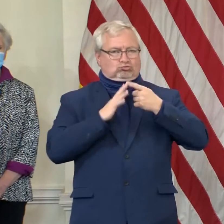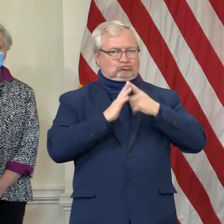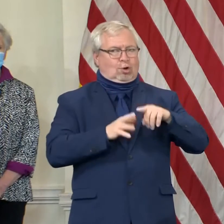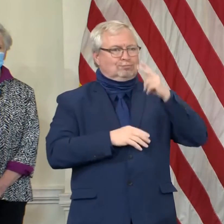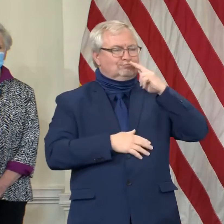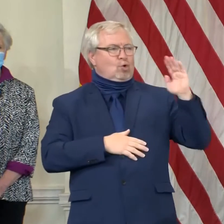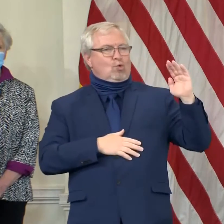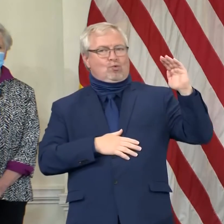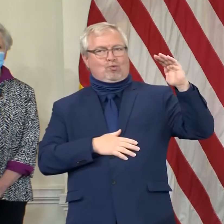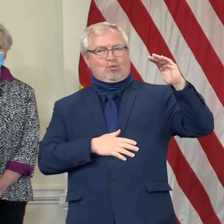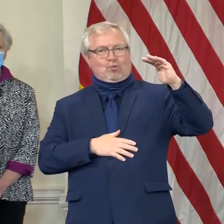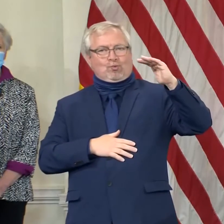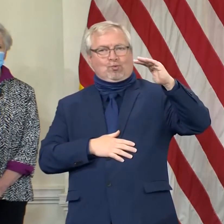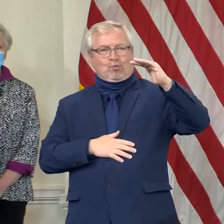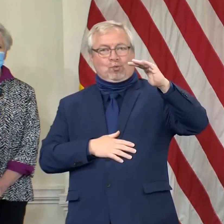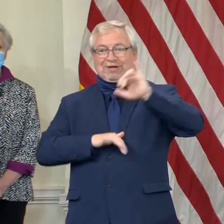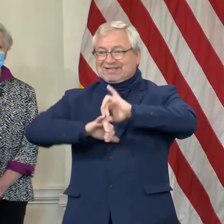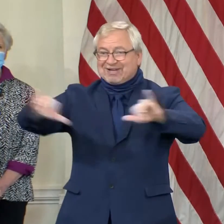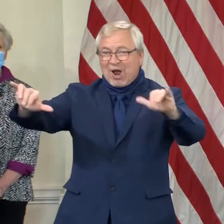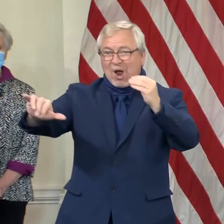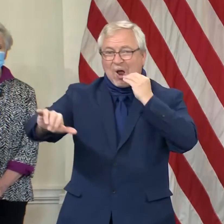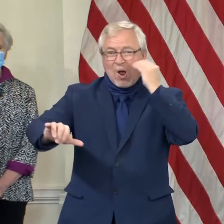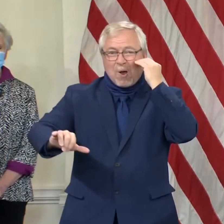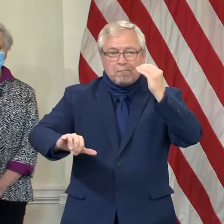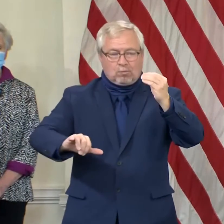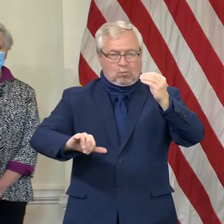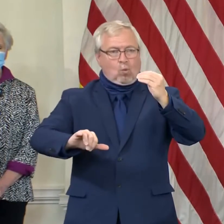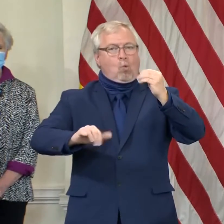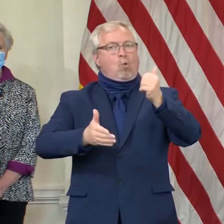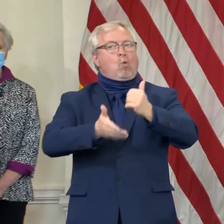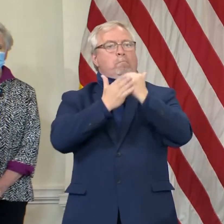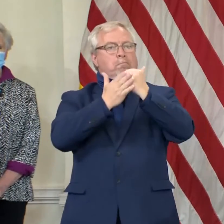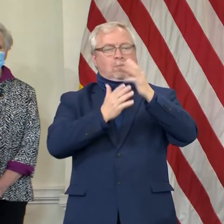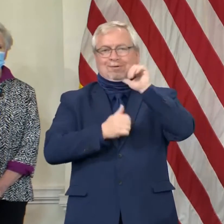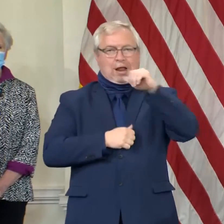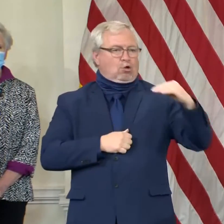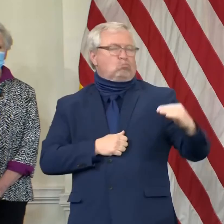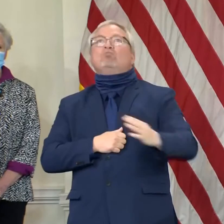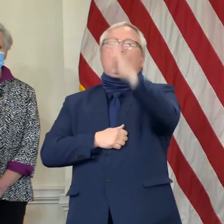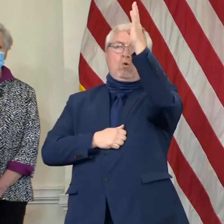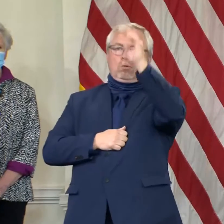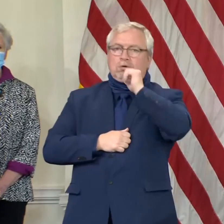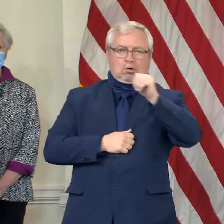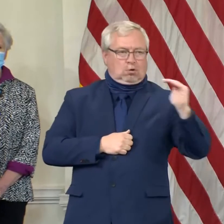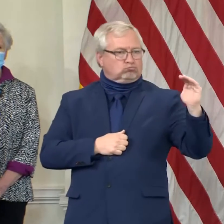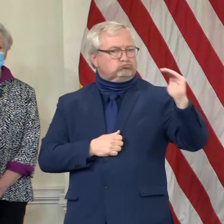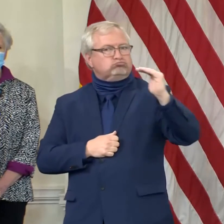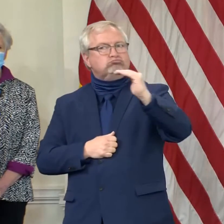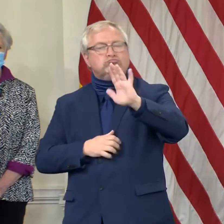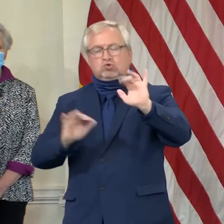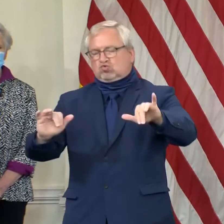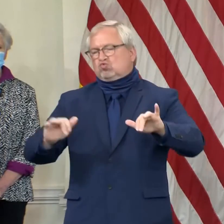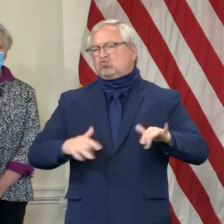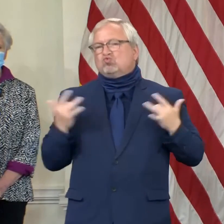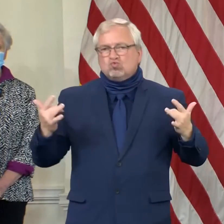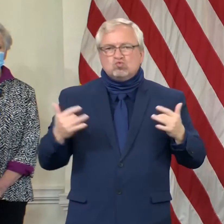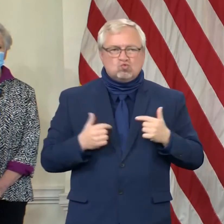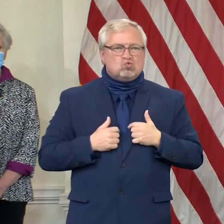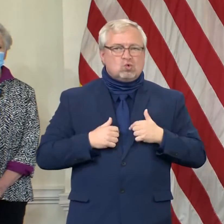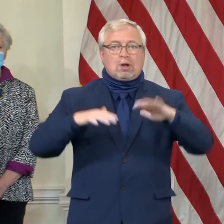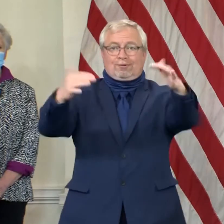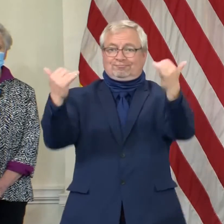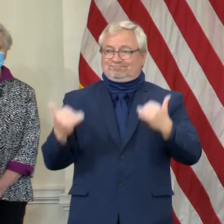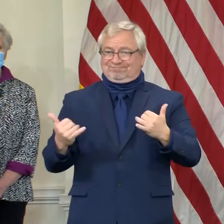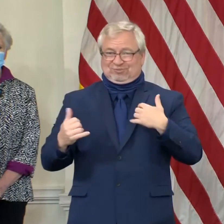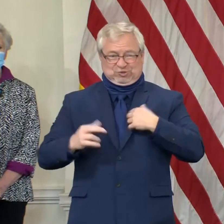been. And while we still do need several more days of good